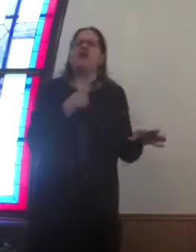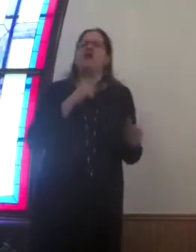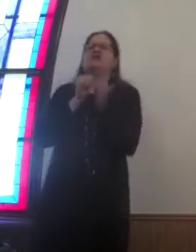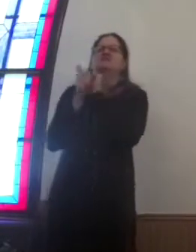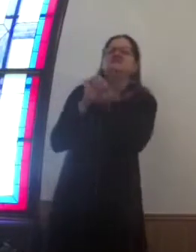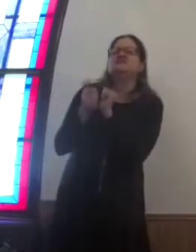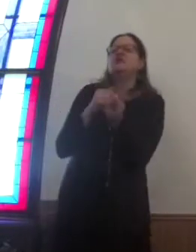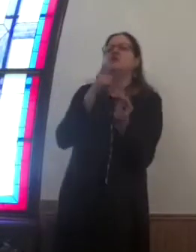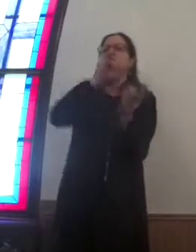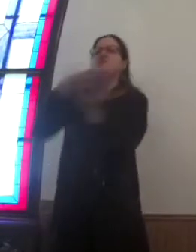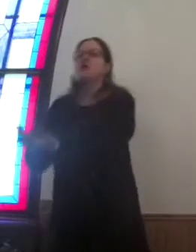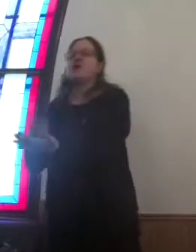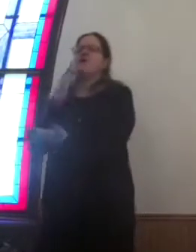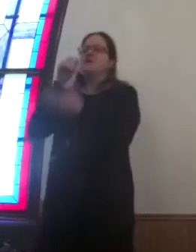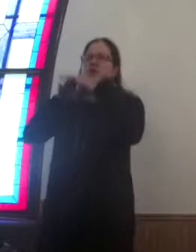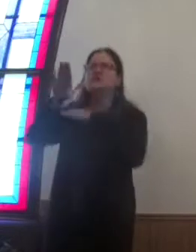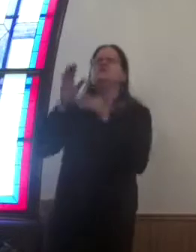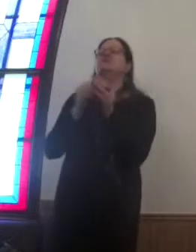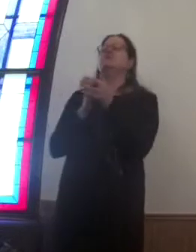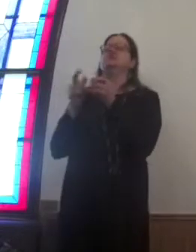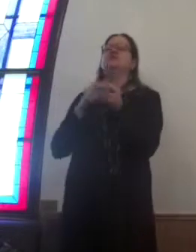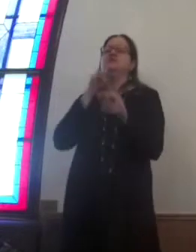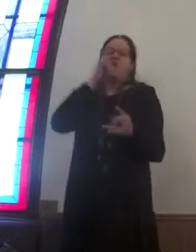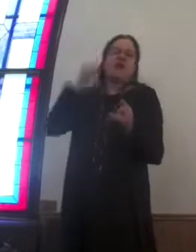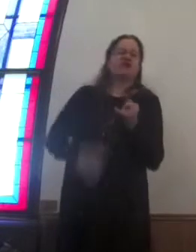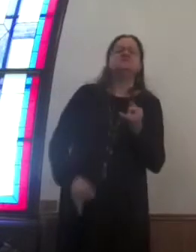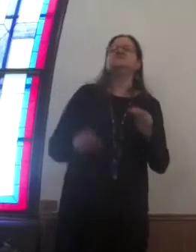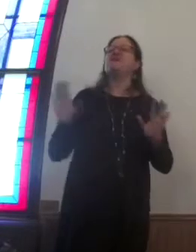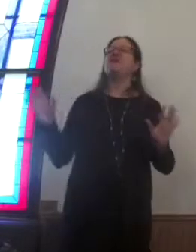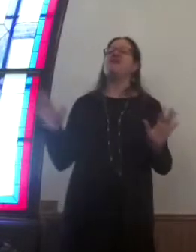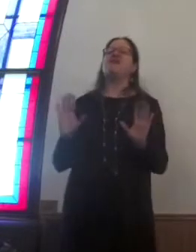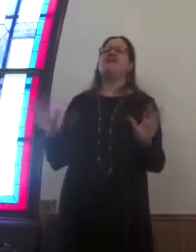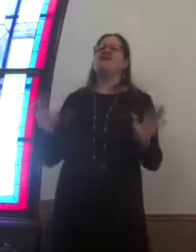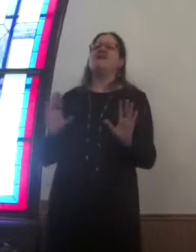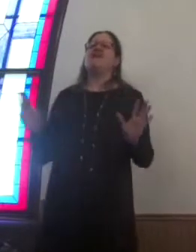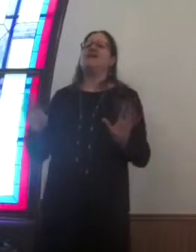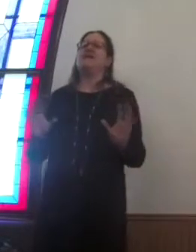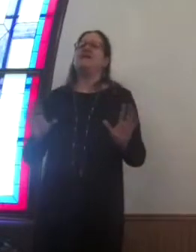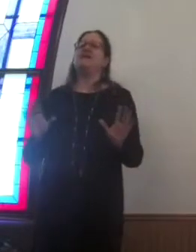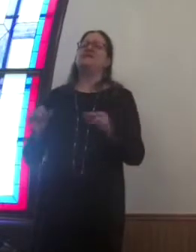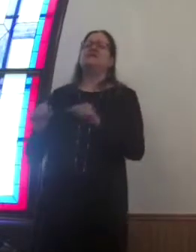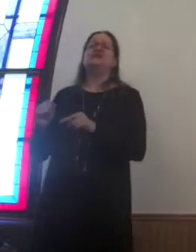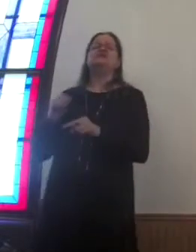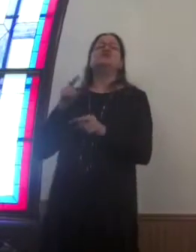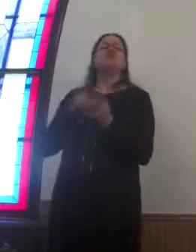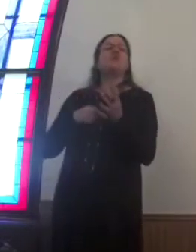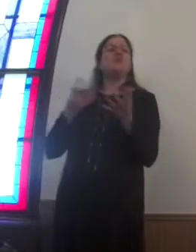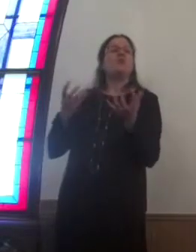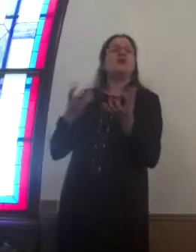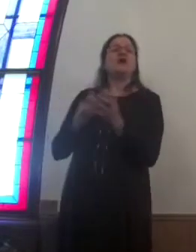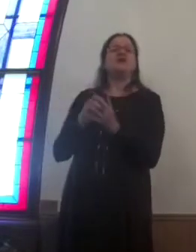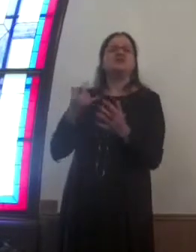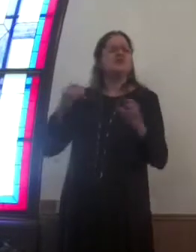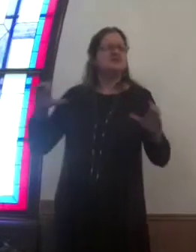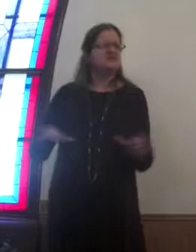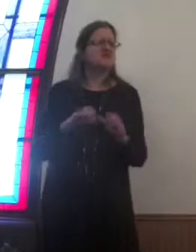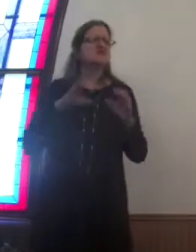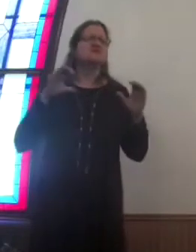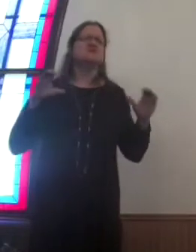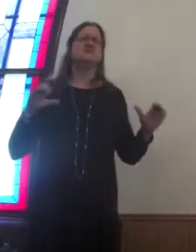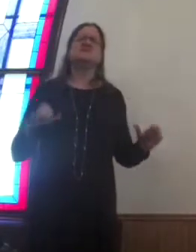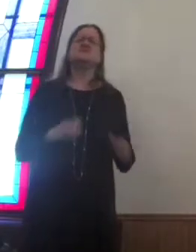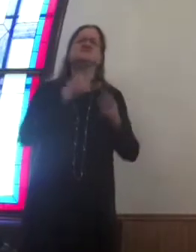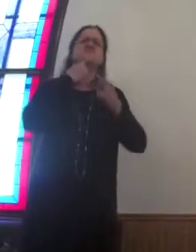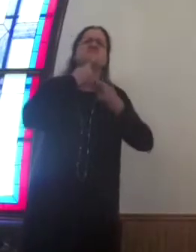stuff. She didn't care who was first or who was last and all that. She was much more interested in getting that work done and doing